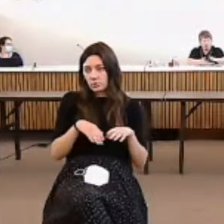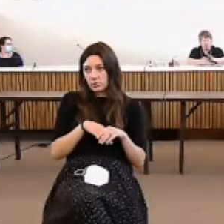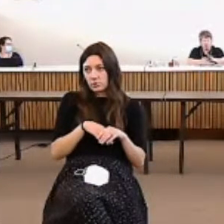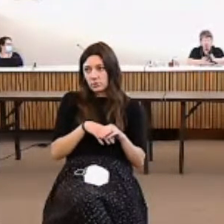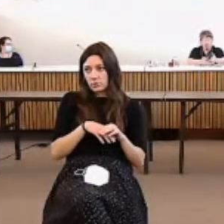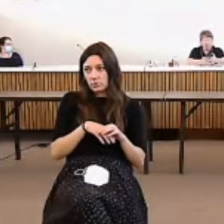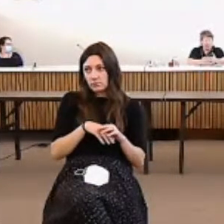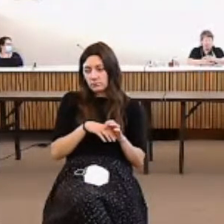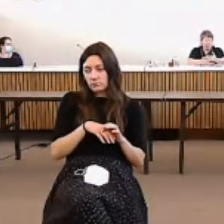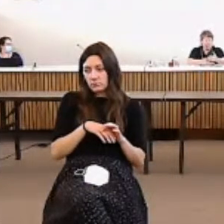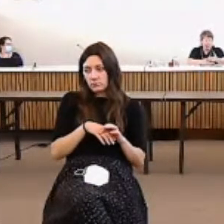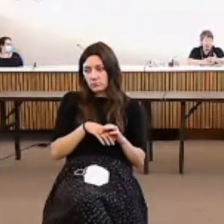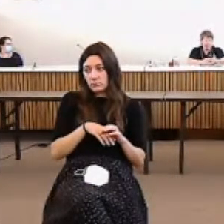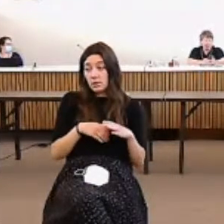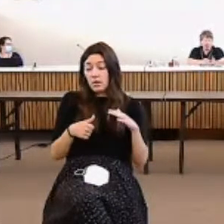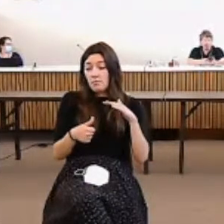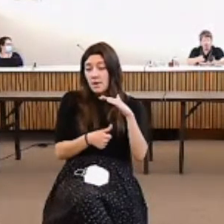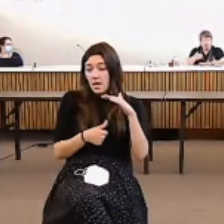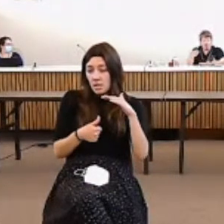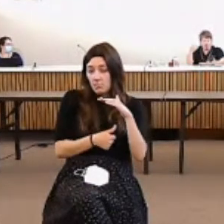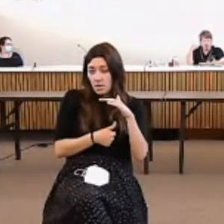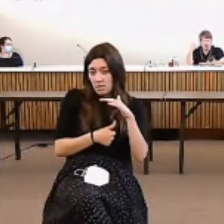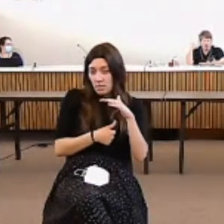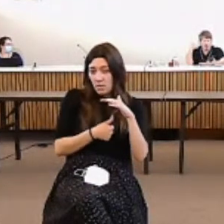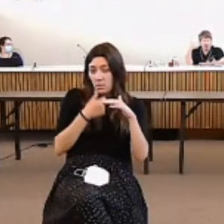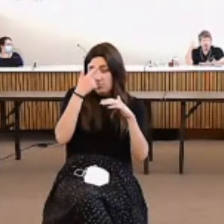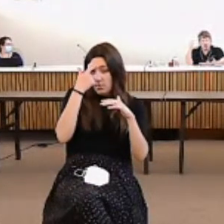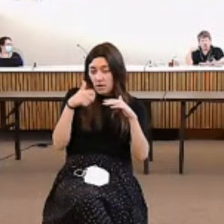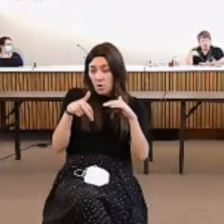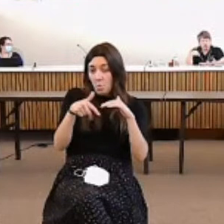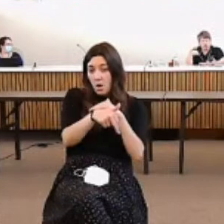the basement elevation, because it's a walkout